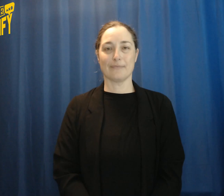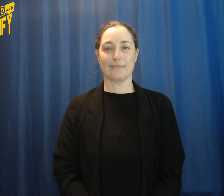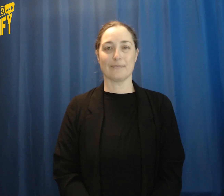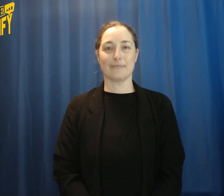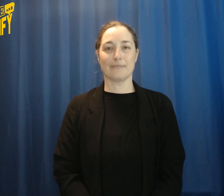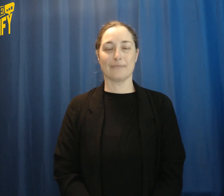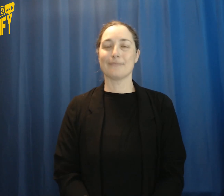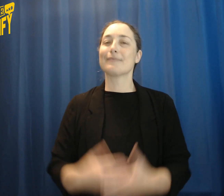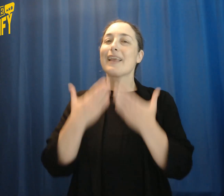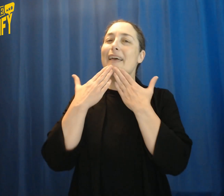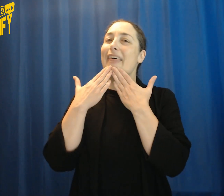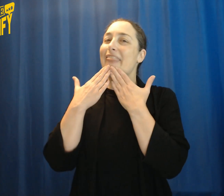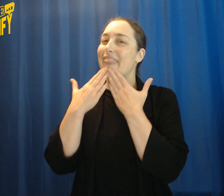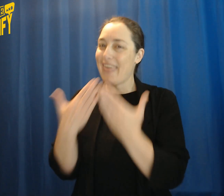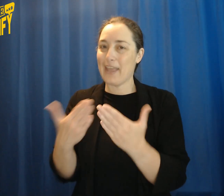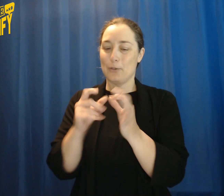Thank you so much to Billie Parsons.